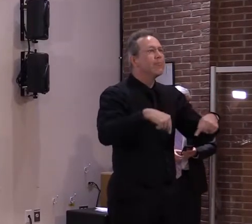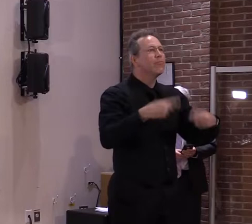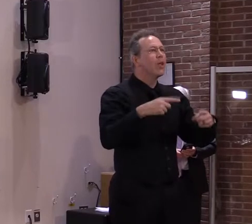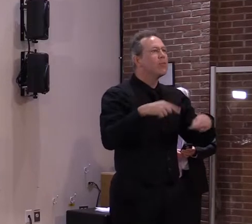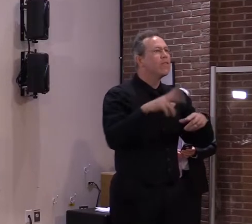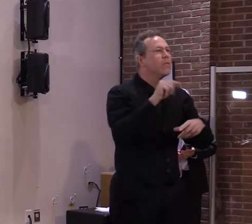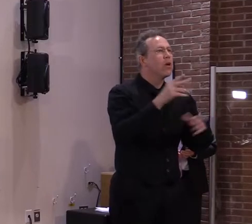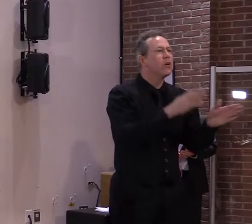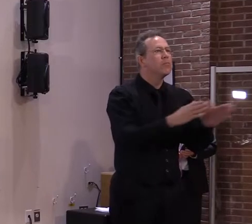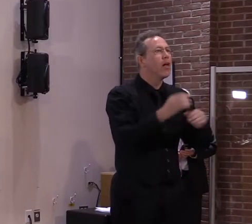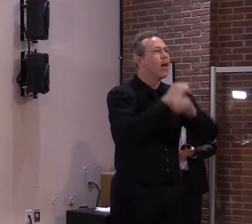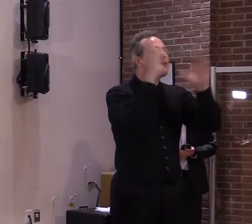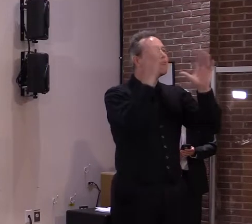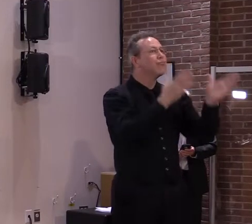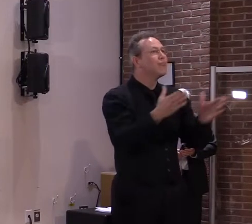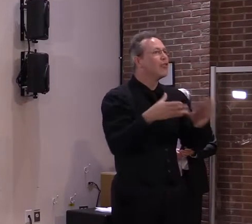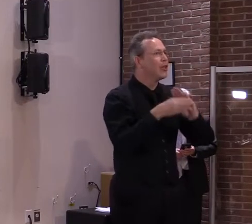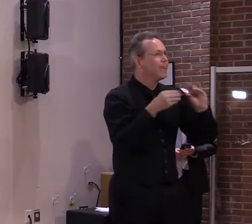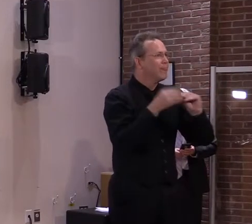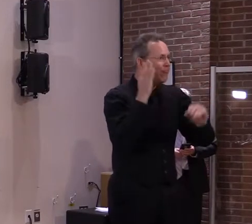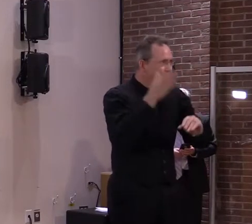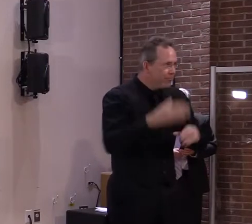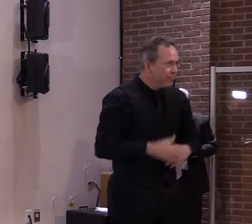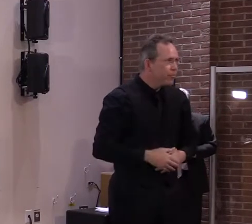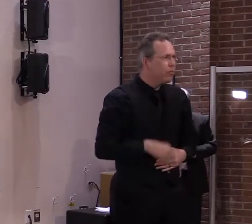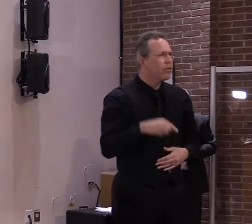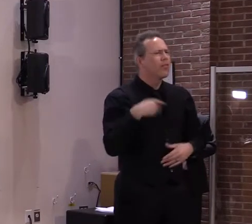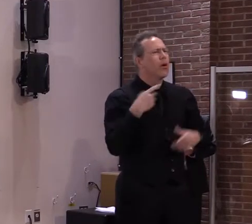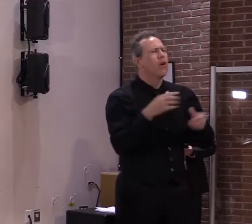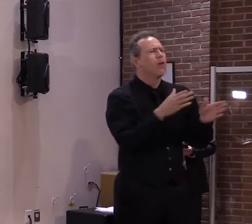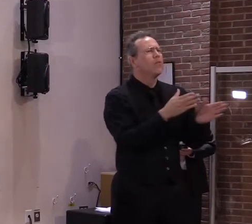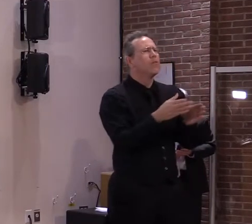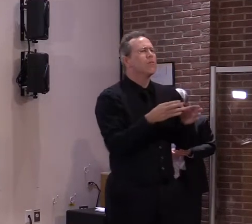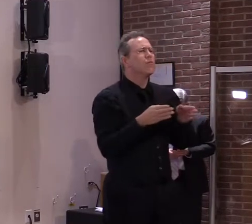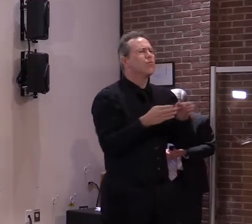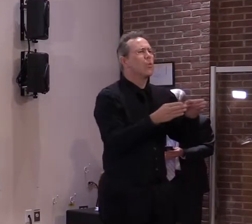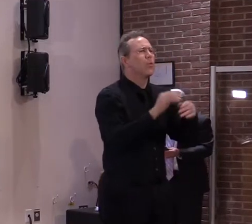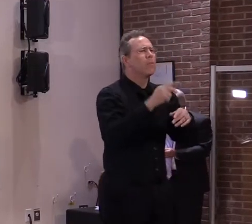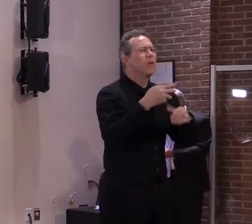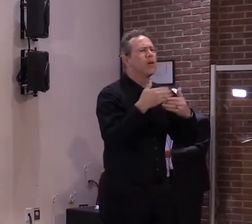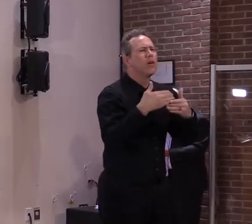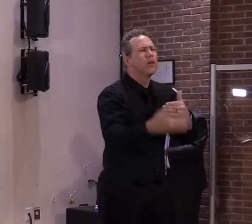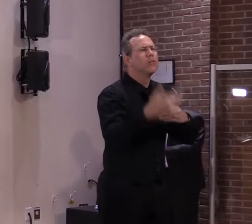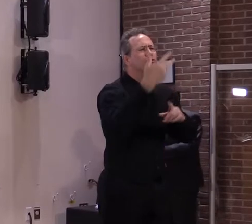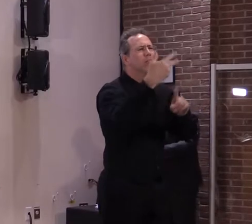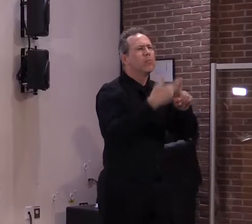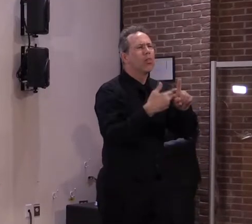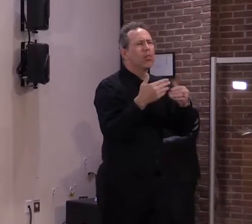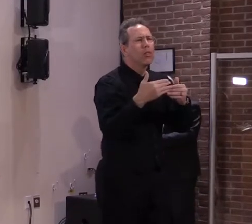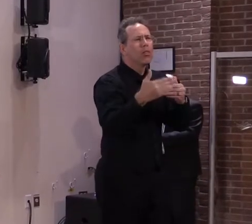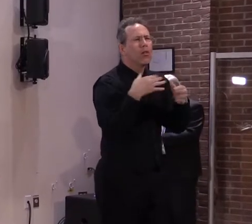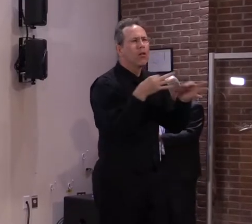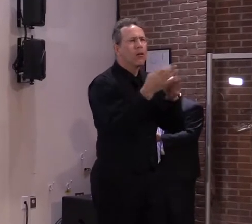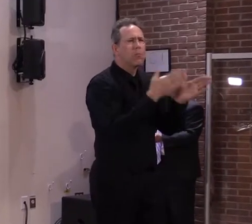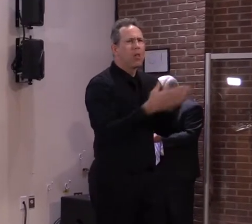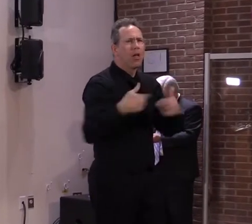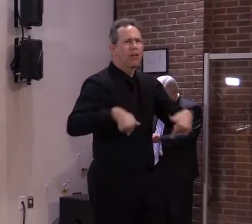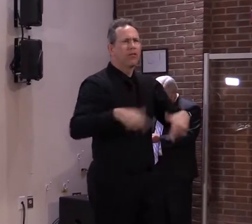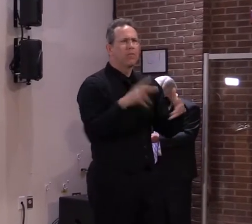of this as a roadmap for the next 3 months as vaccines make it possible to get us back to something more